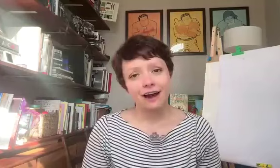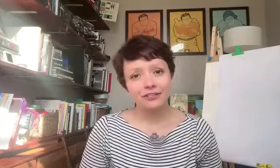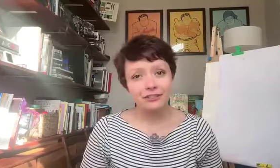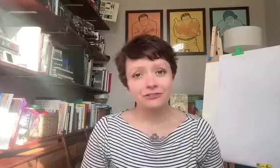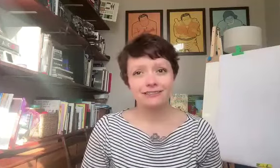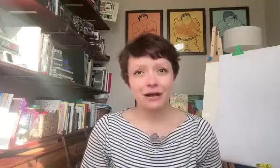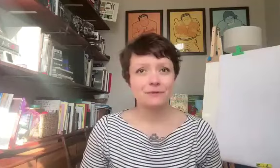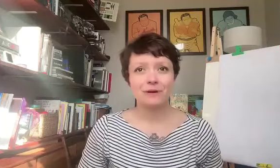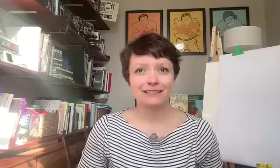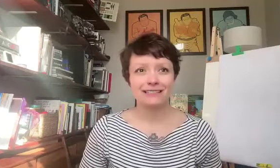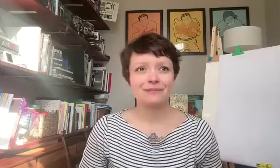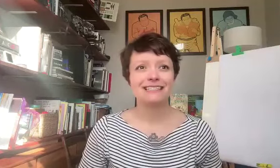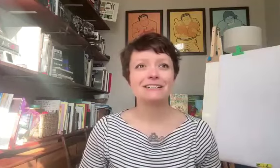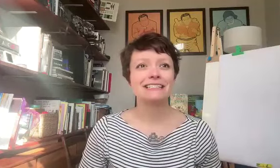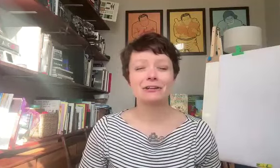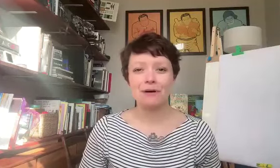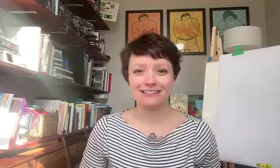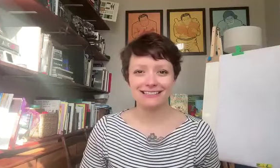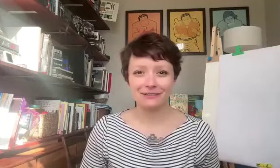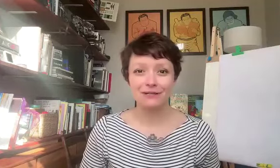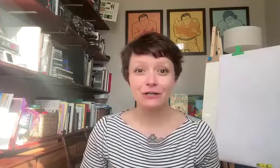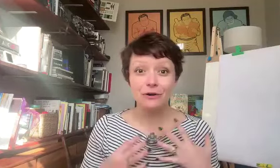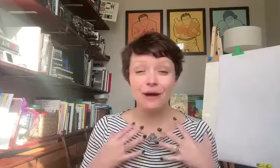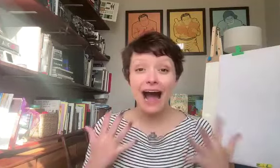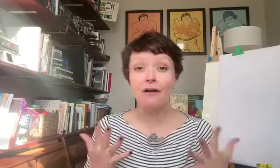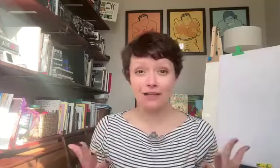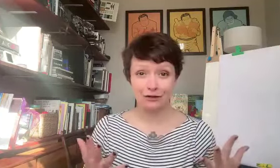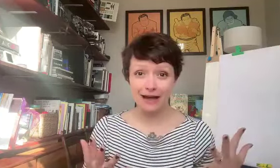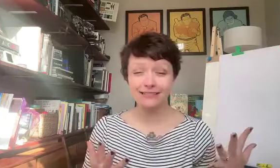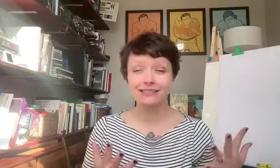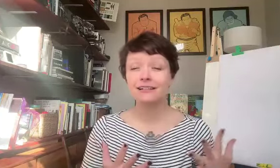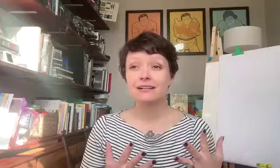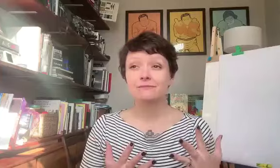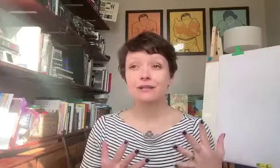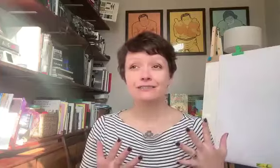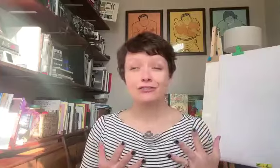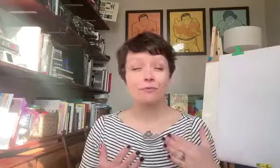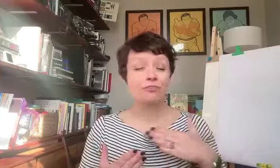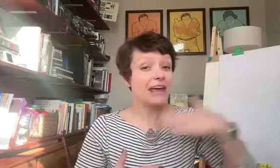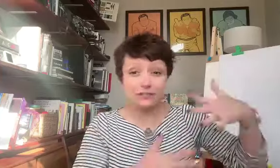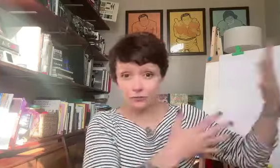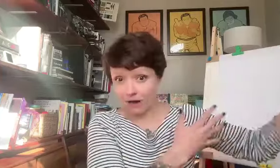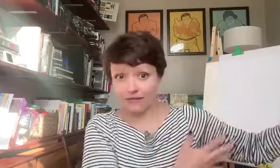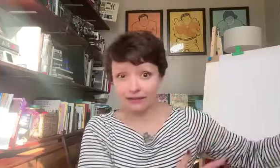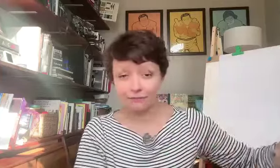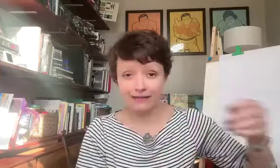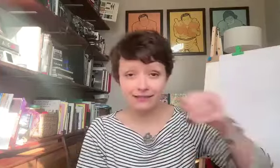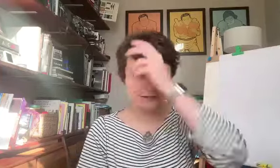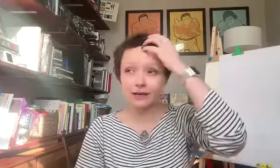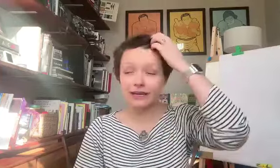Our children come to us as mysterious little boxes. We don't know how they learn best. But also, they don't know how they learn best. No kiddo